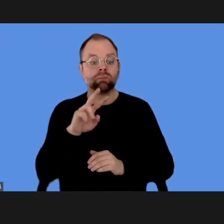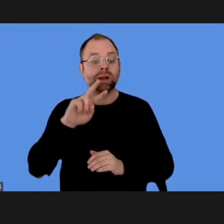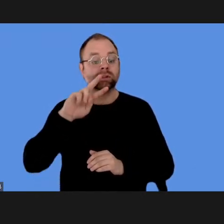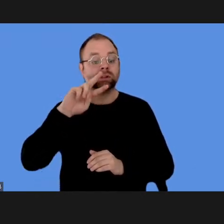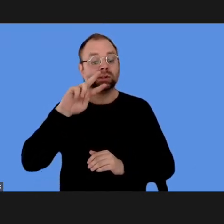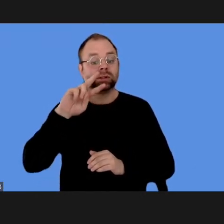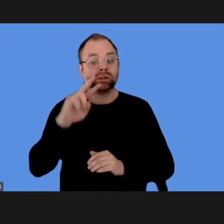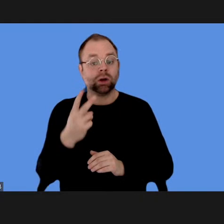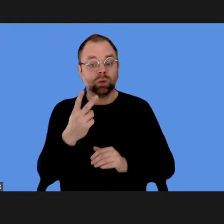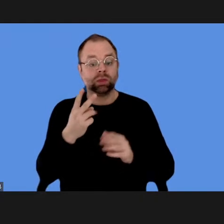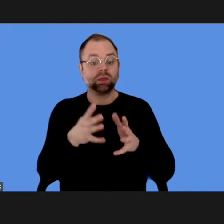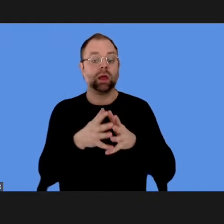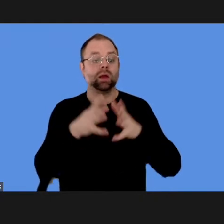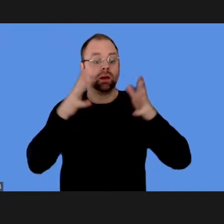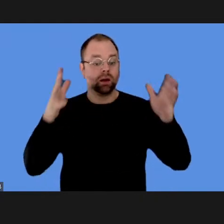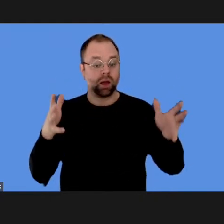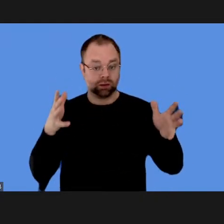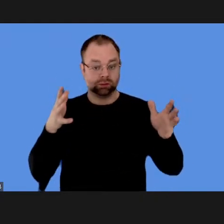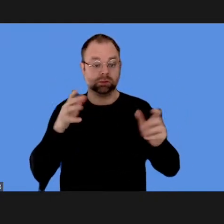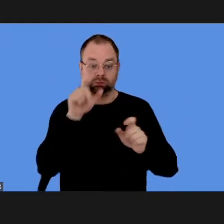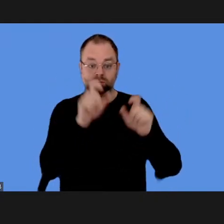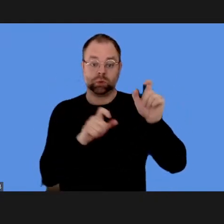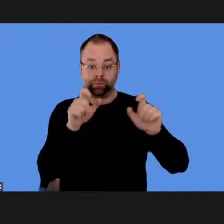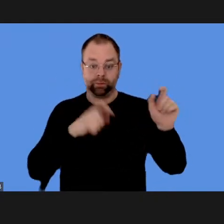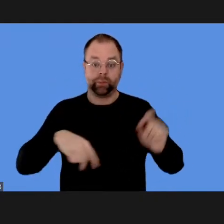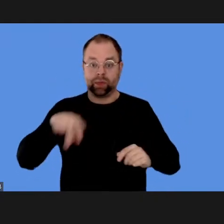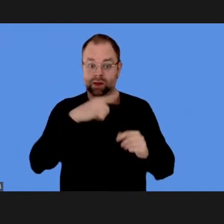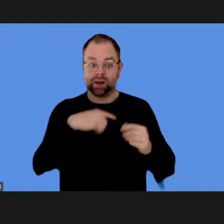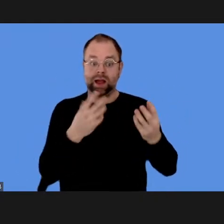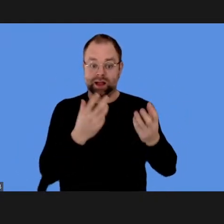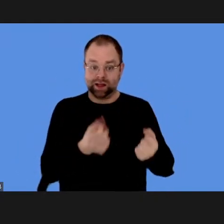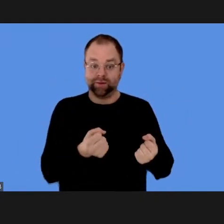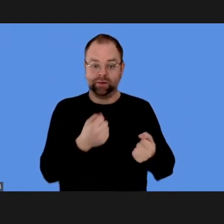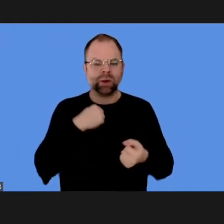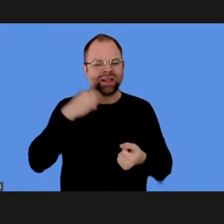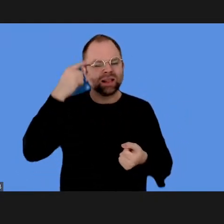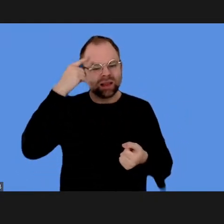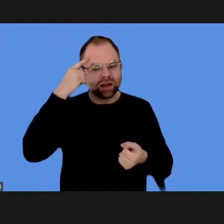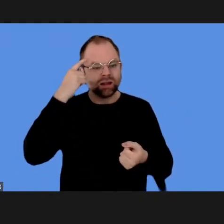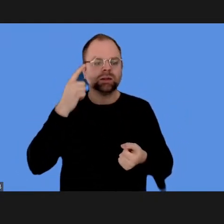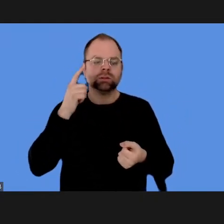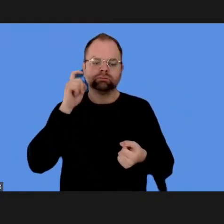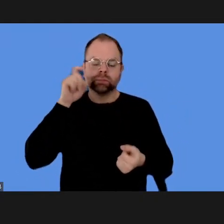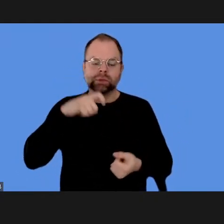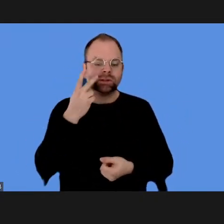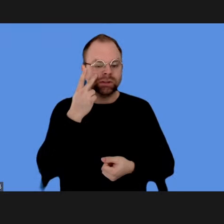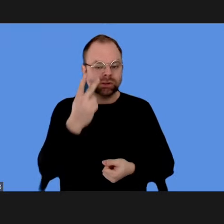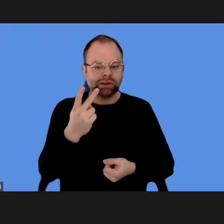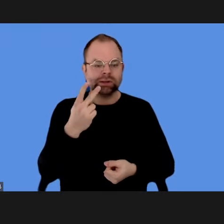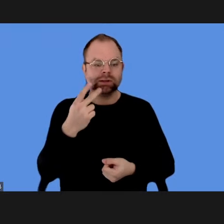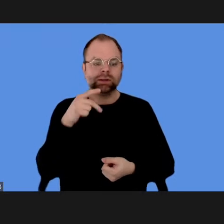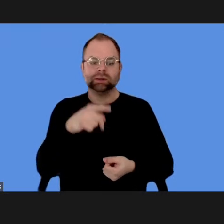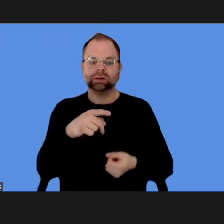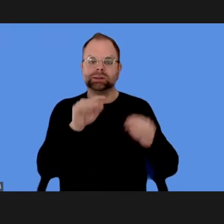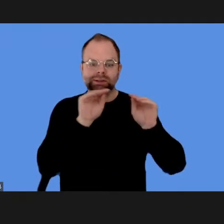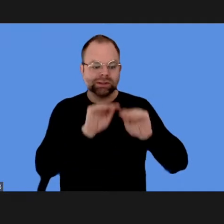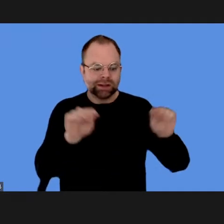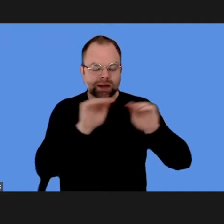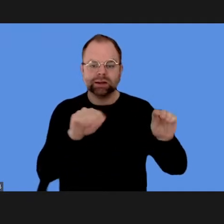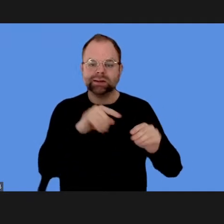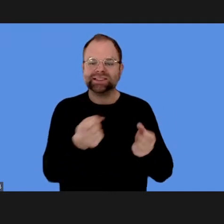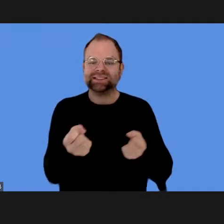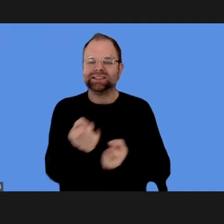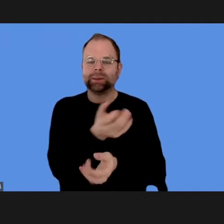2060. But now, what are the target people for such trainings?